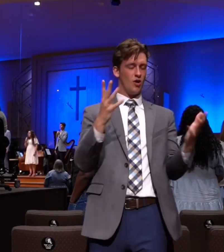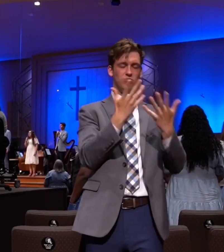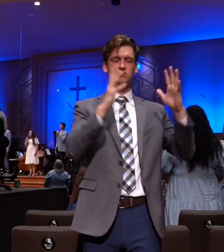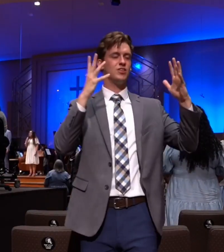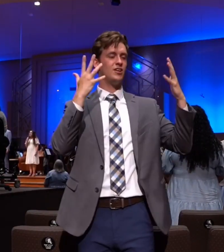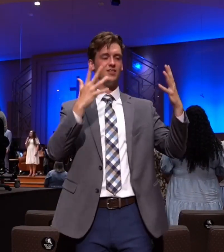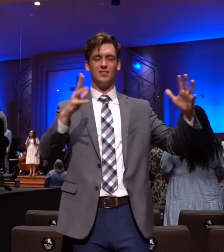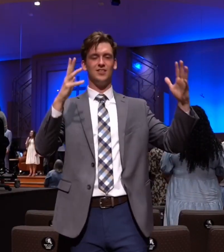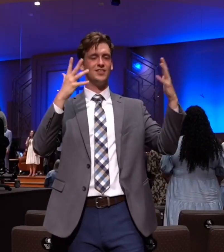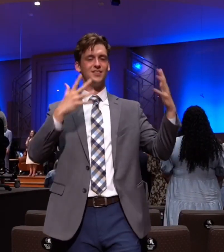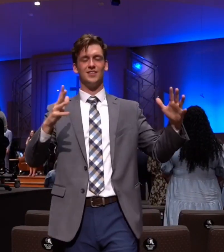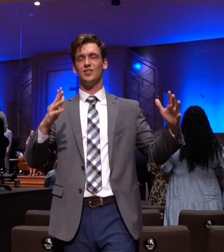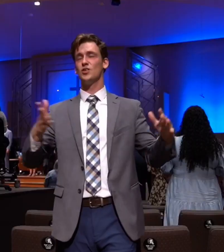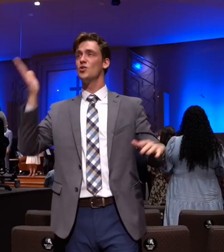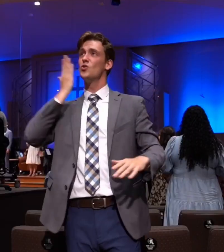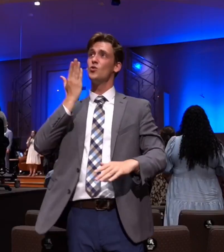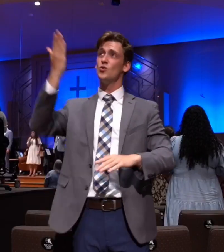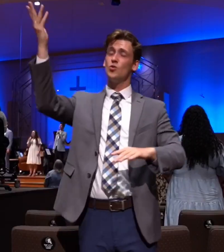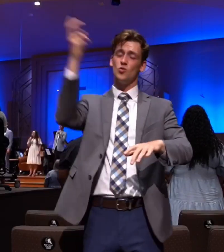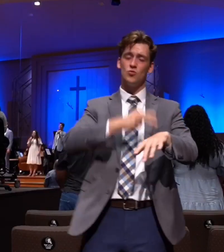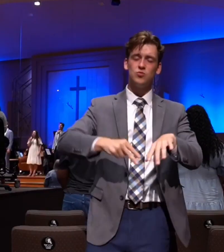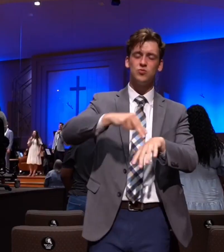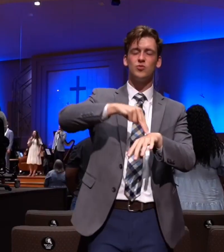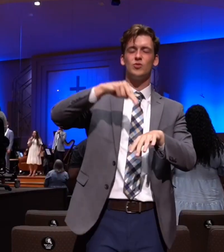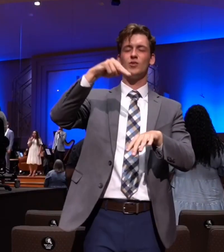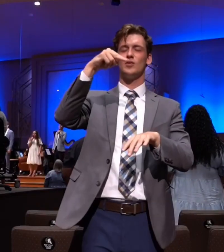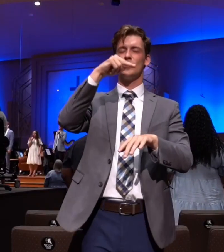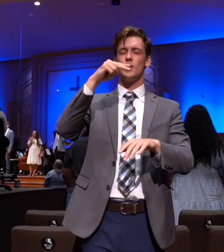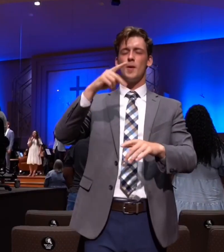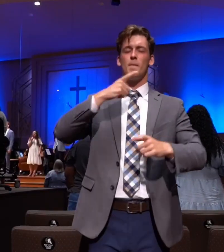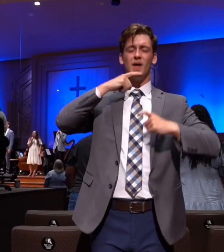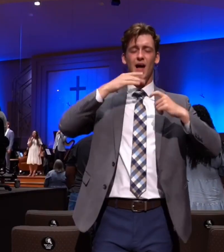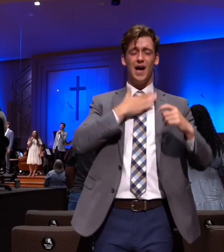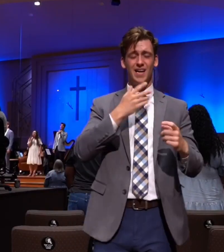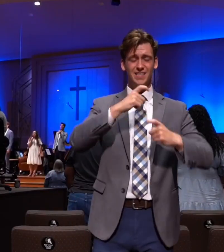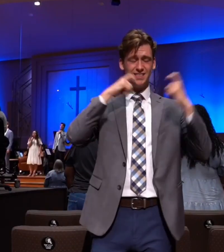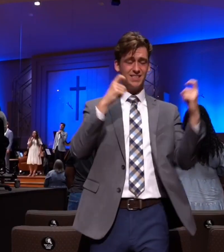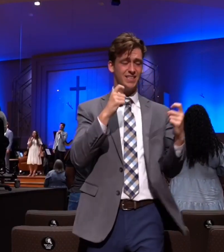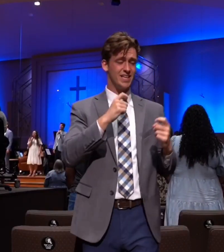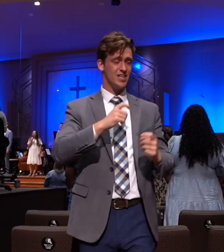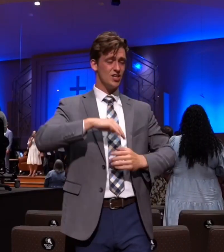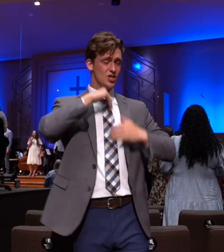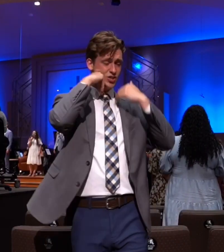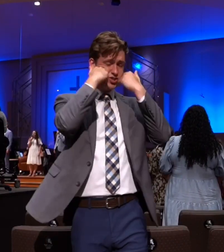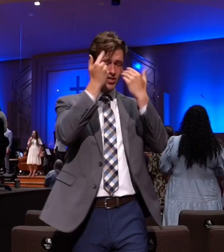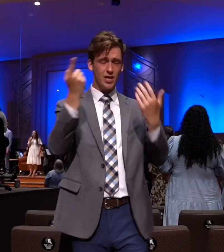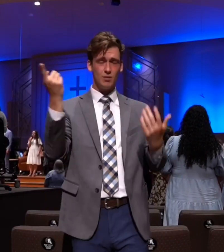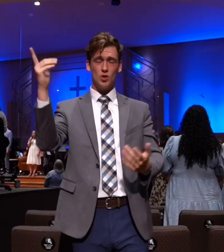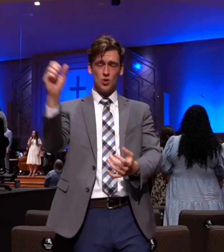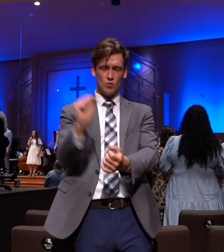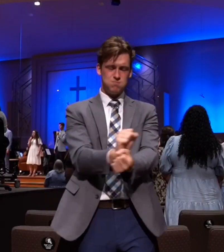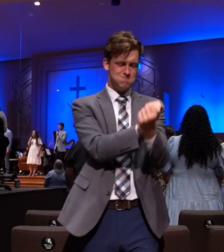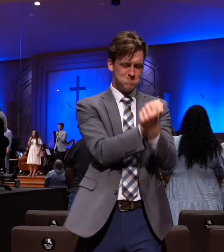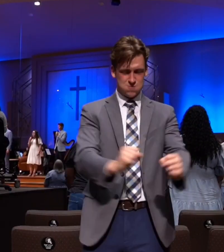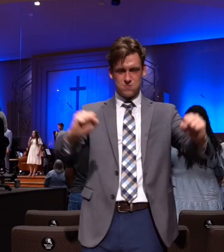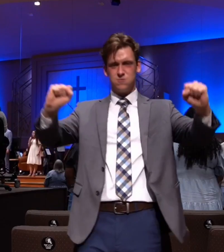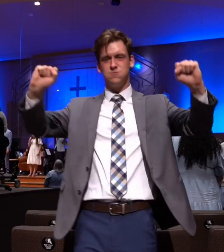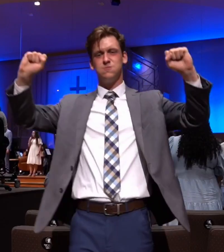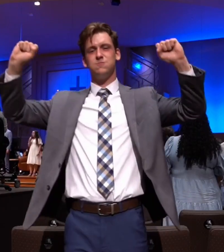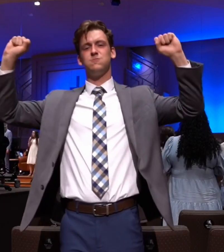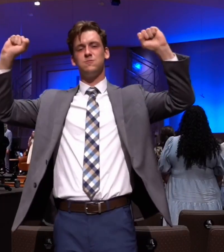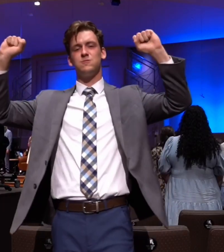conquered. You broke my bonds of sin and shame.